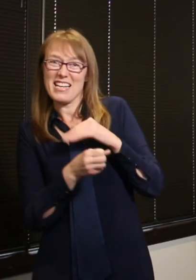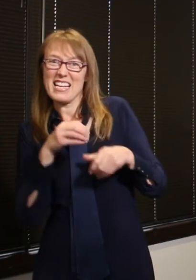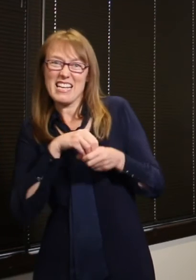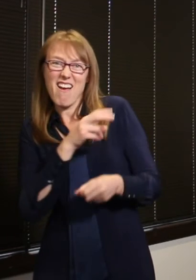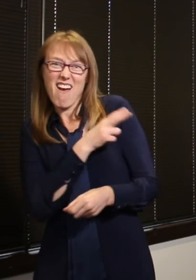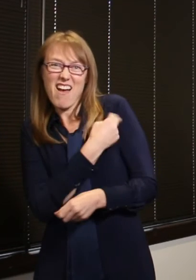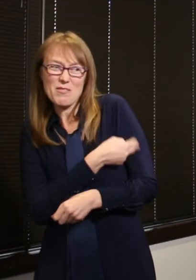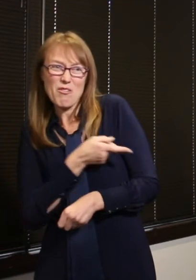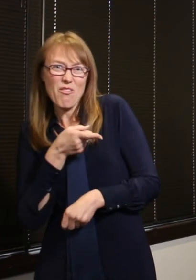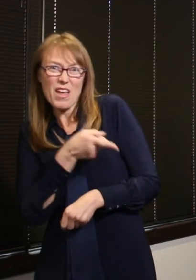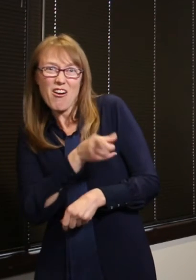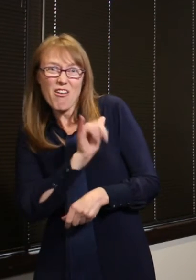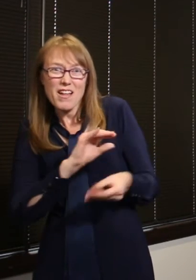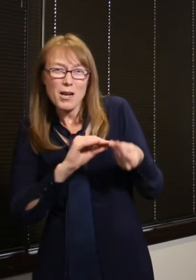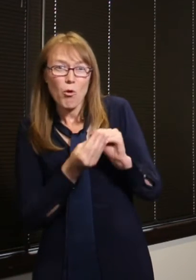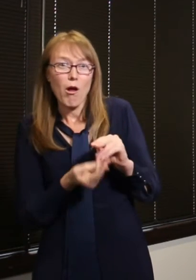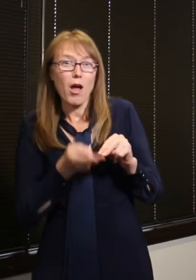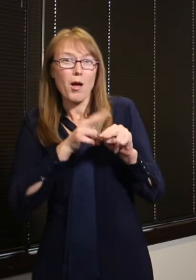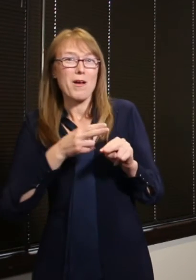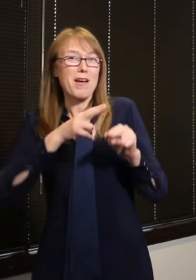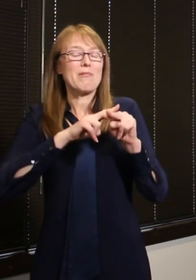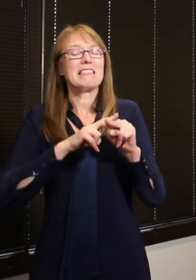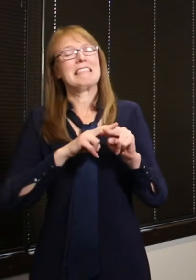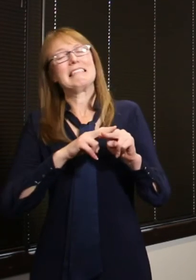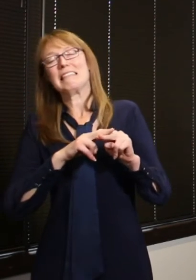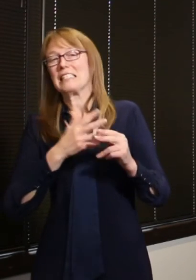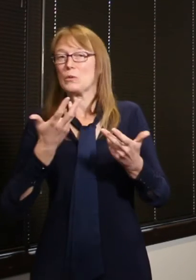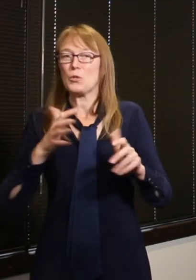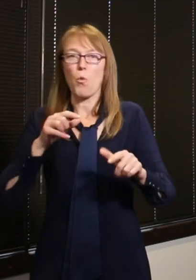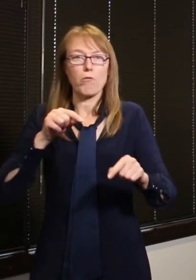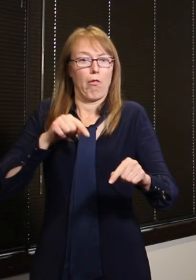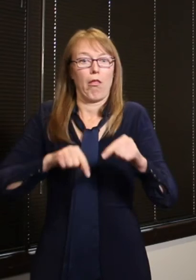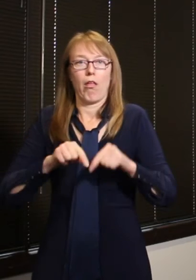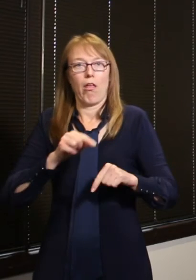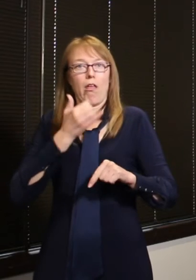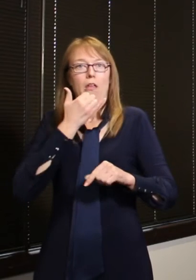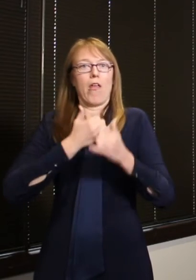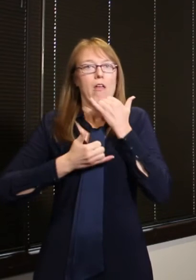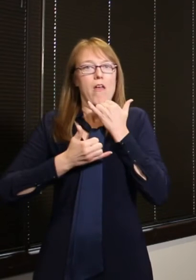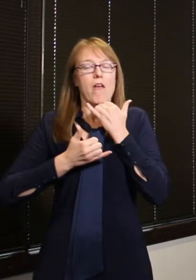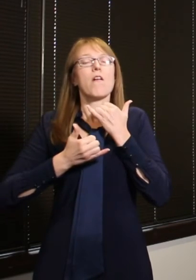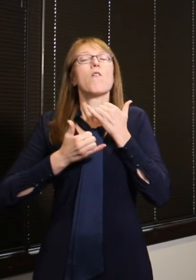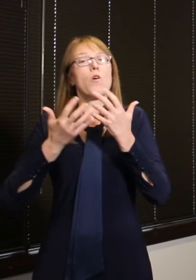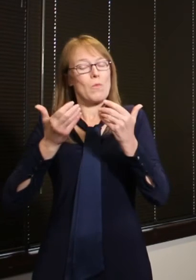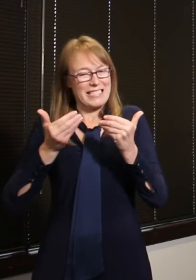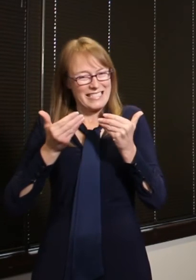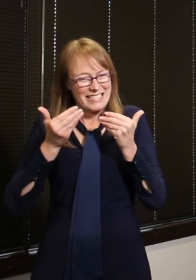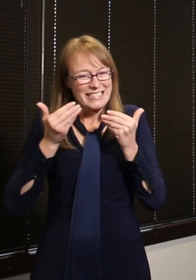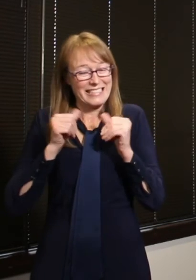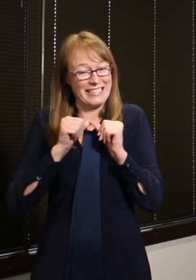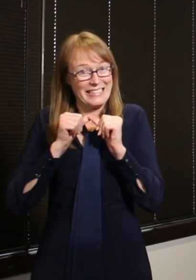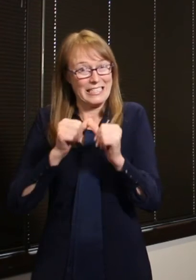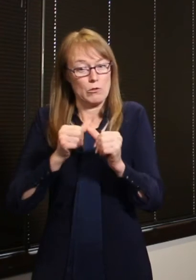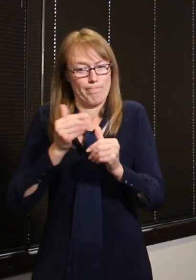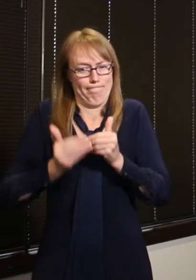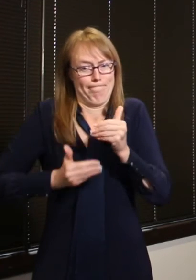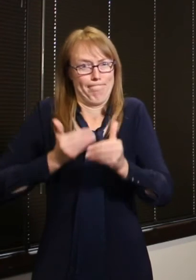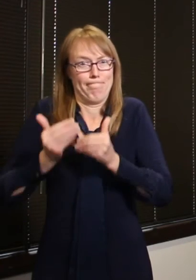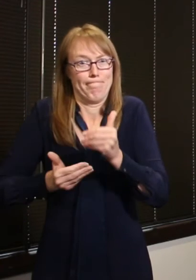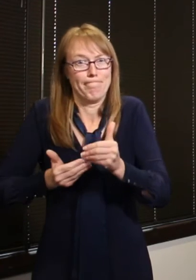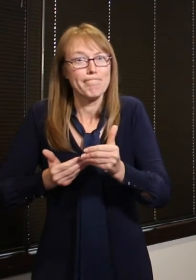go backwards. We want to continue to move forward with our reopening plans, and in order to do that, we all have to do our